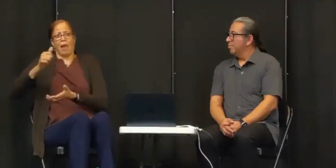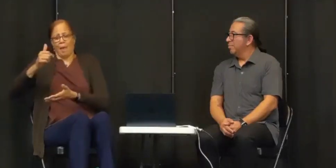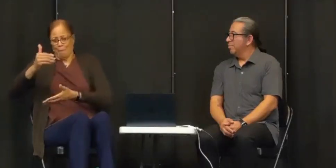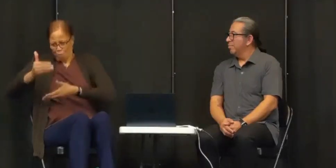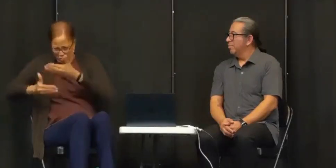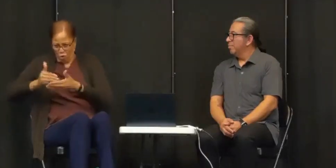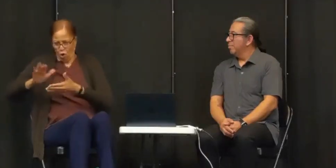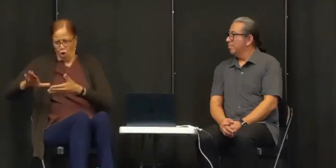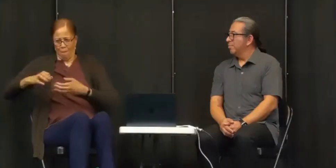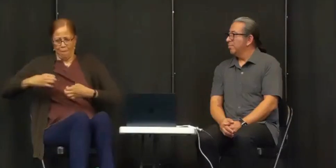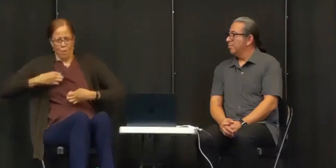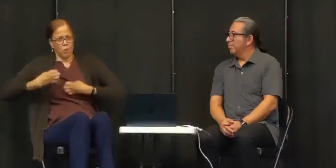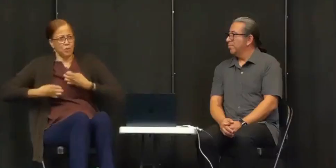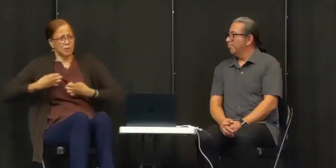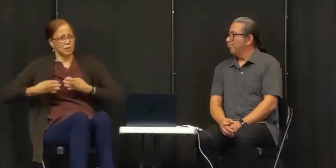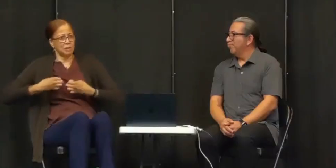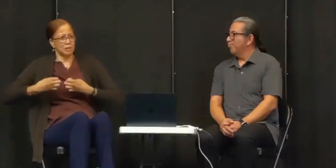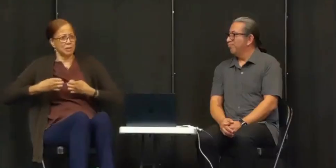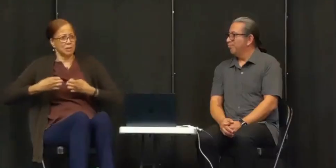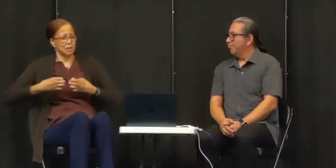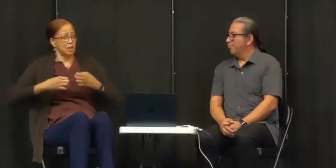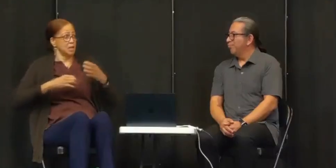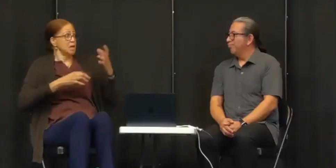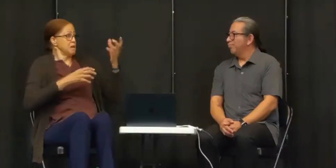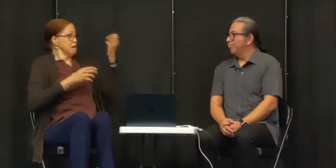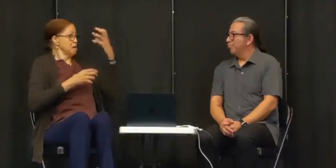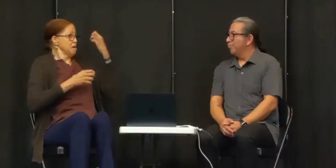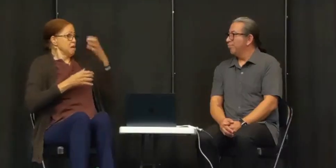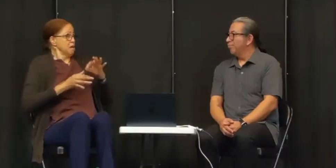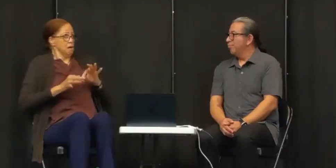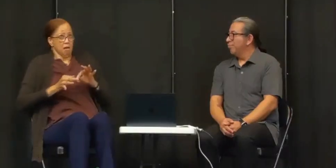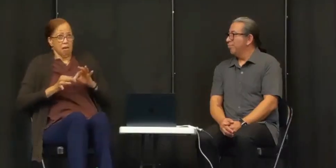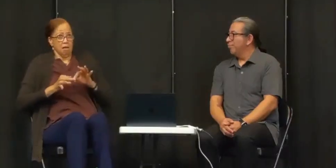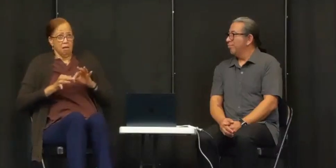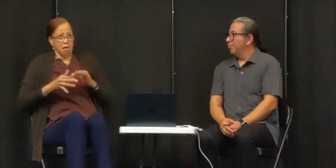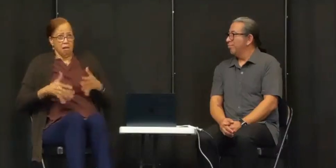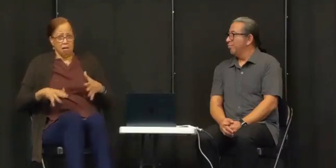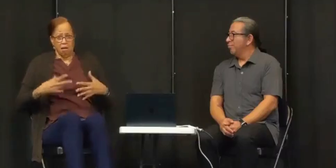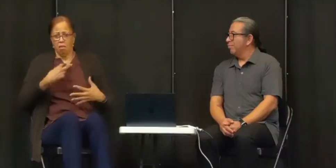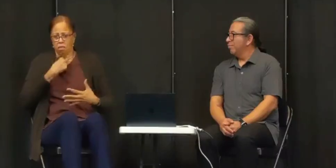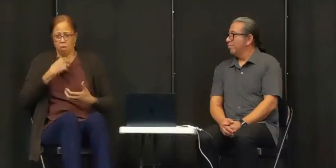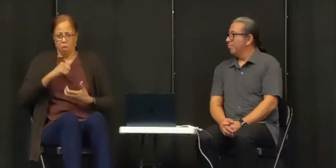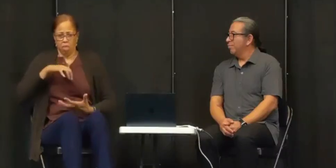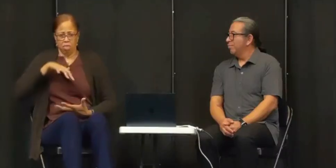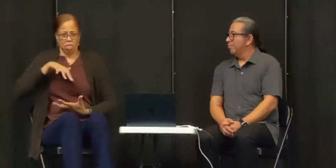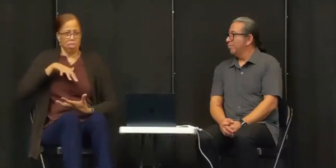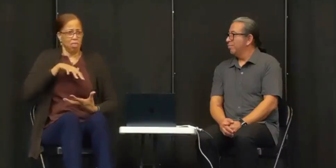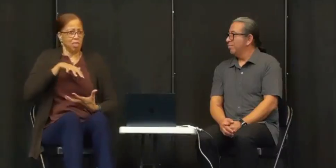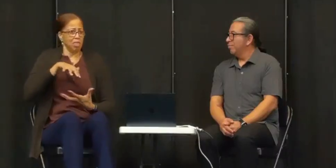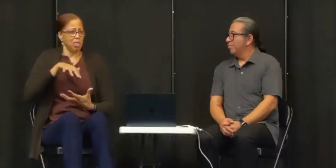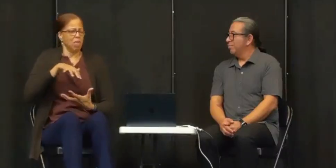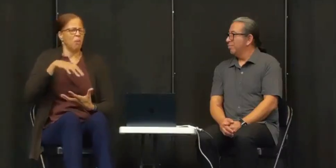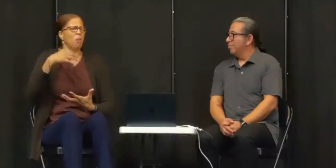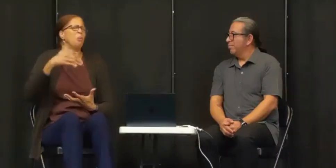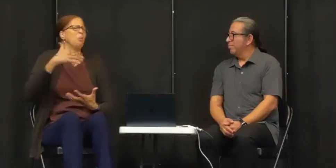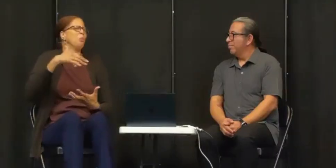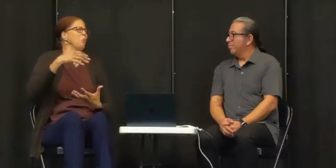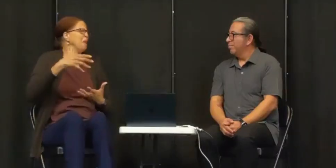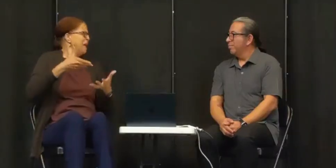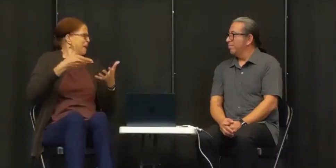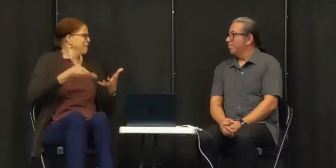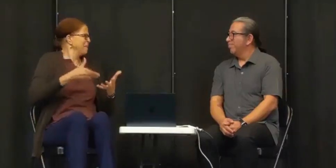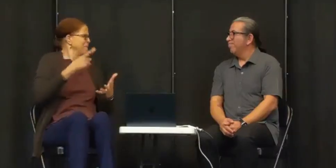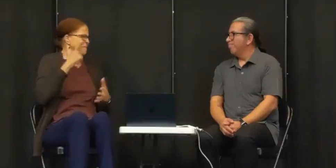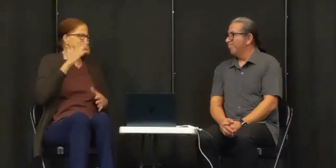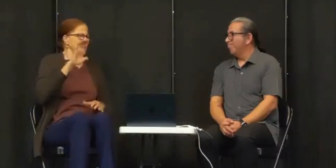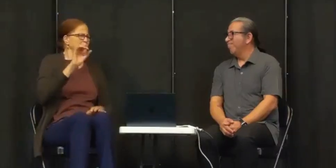able to help those coda children to process their emotions, but they need to help with that. They get all this information thrown at them, and then they're stuck carrying it